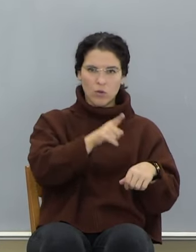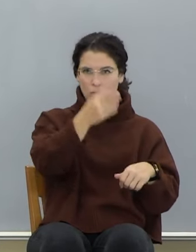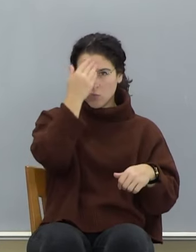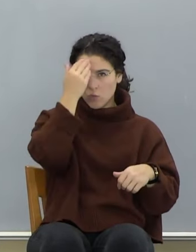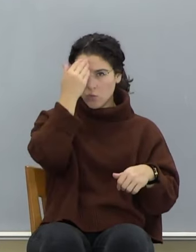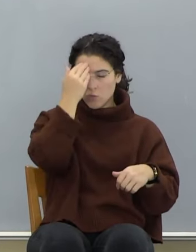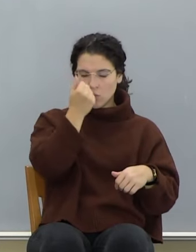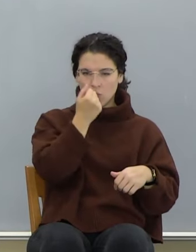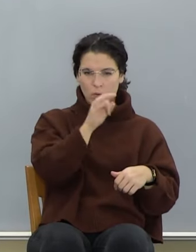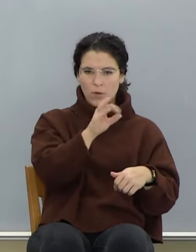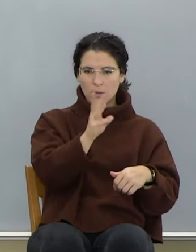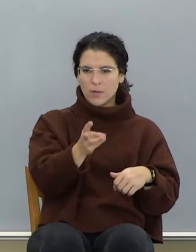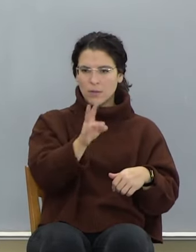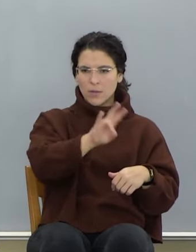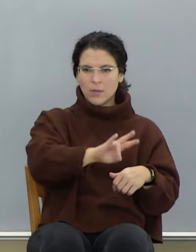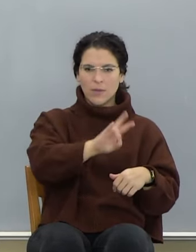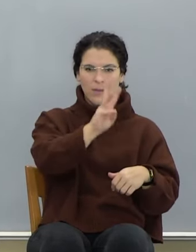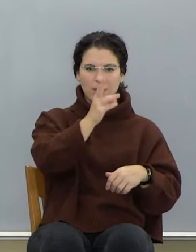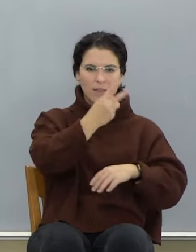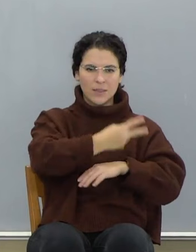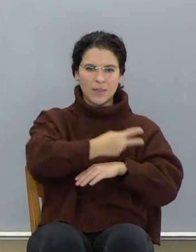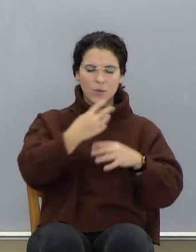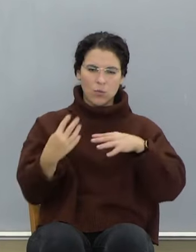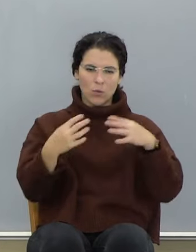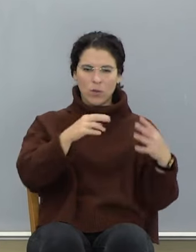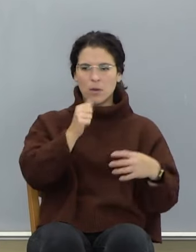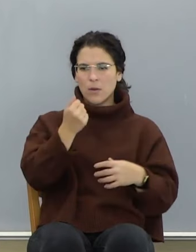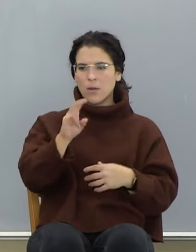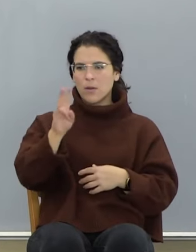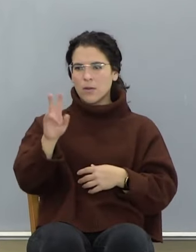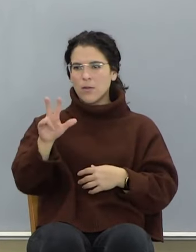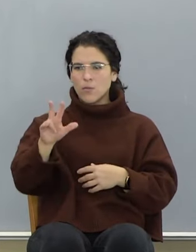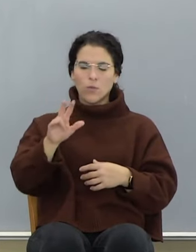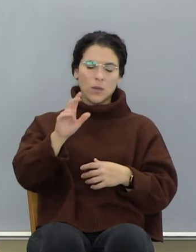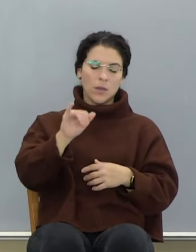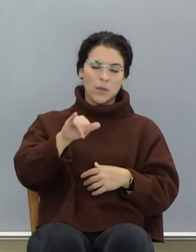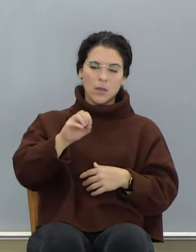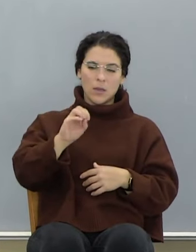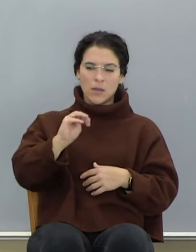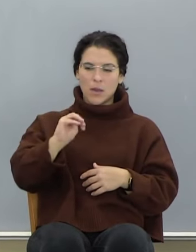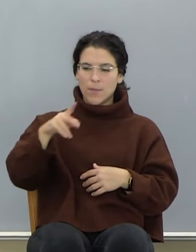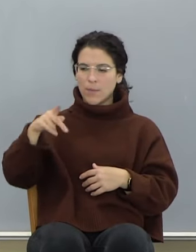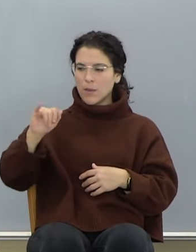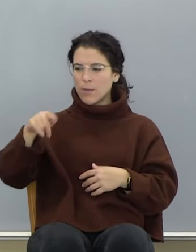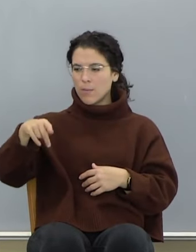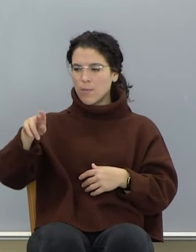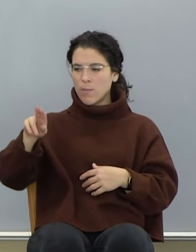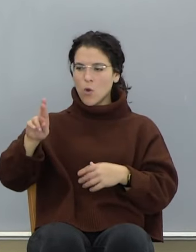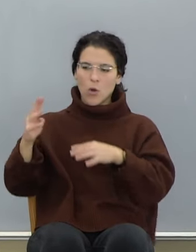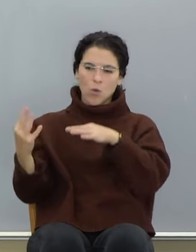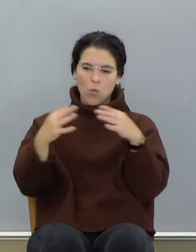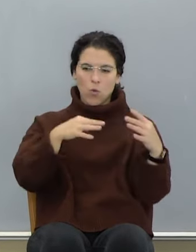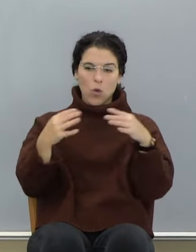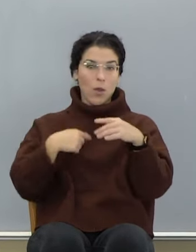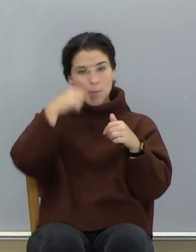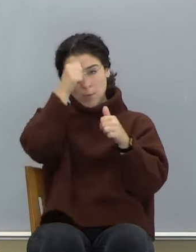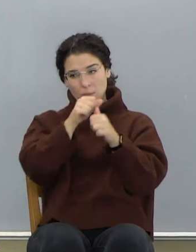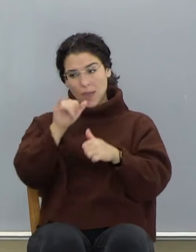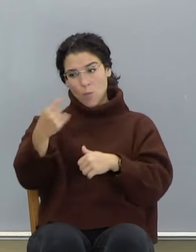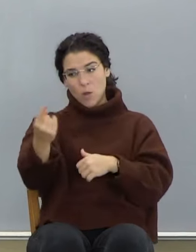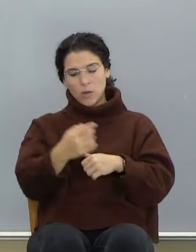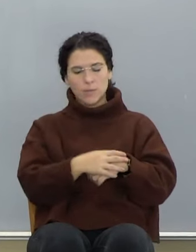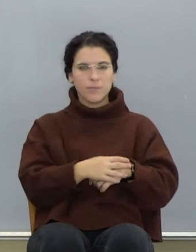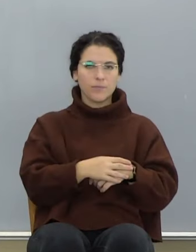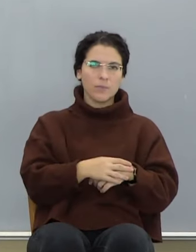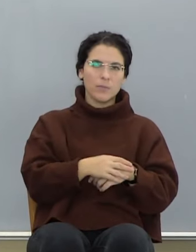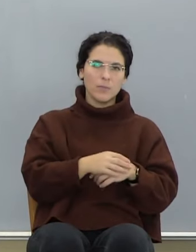the 1967 Six-Day War, the 1973 Yom Kippur War. I remember that one. And then you have